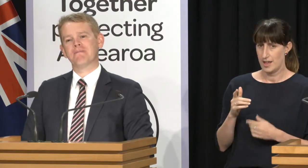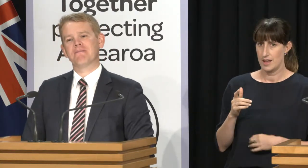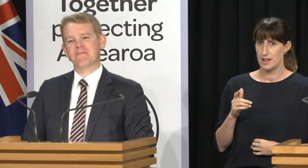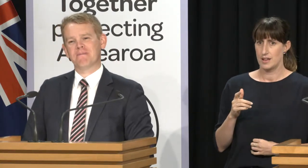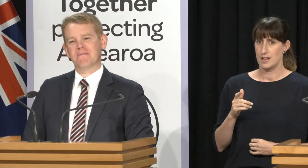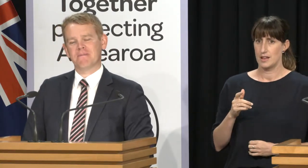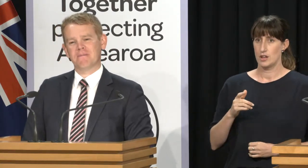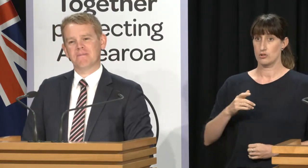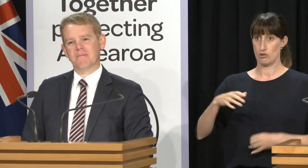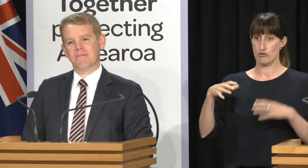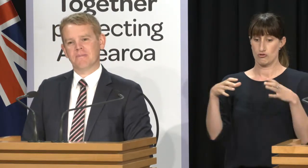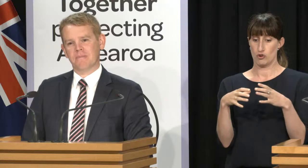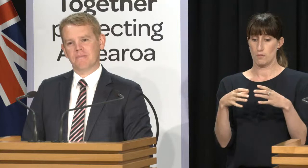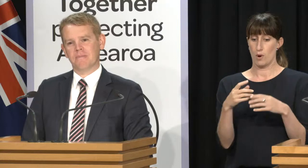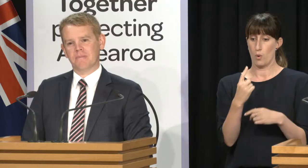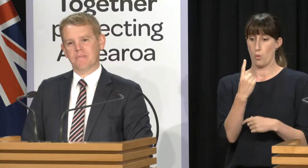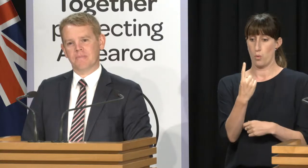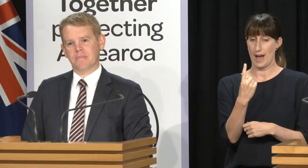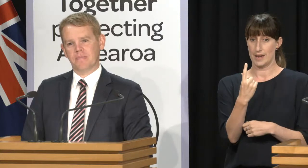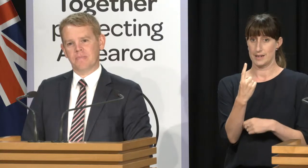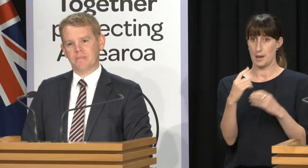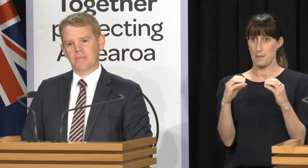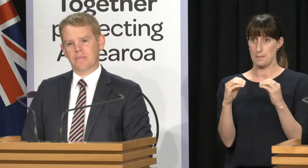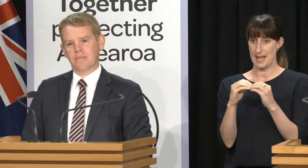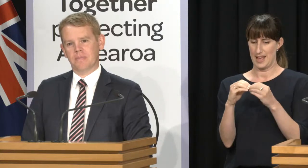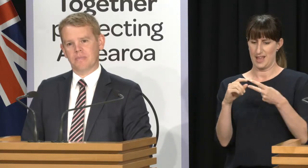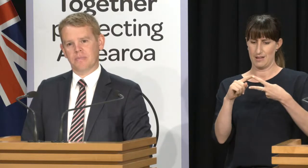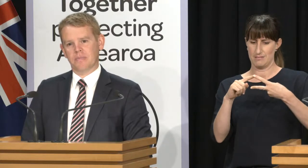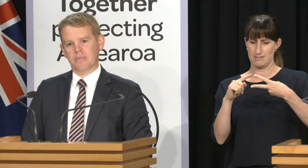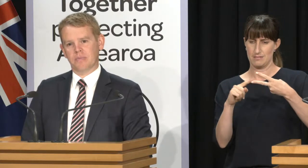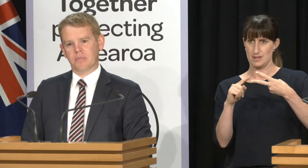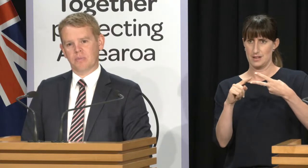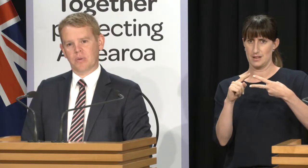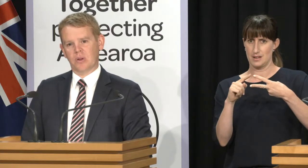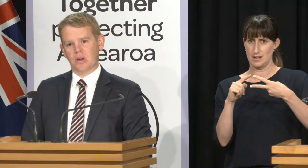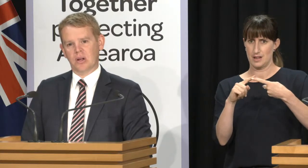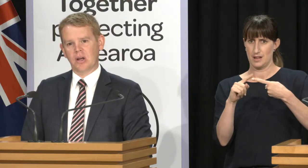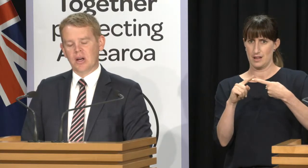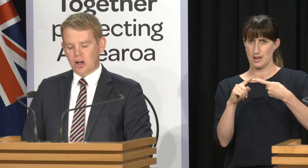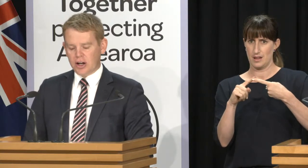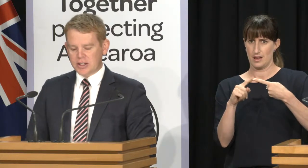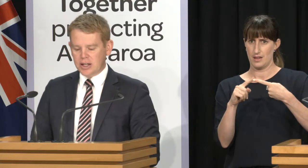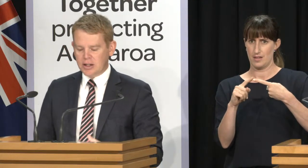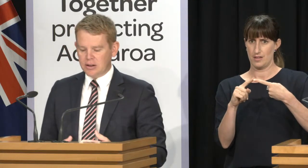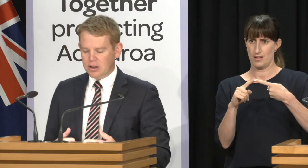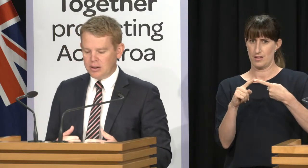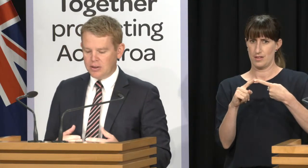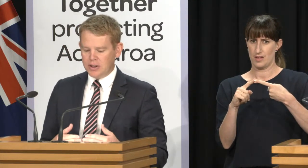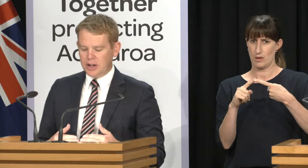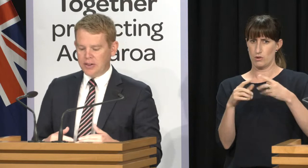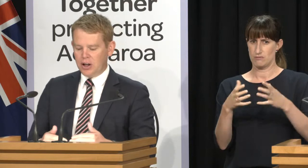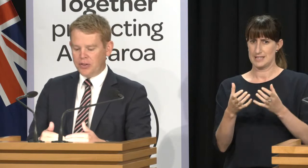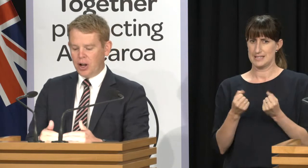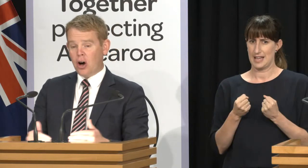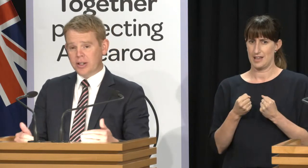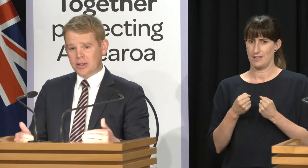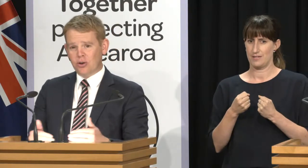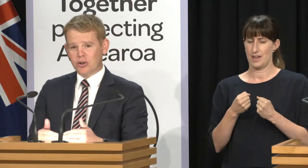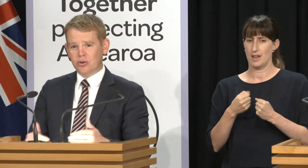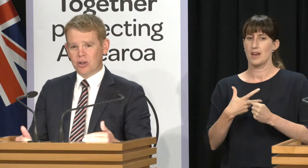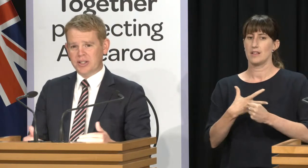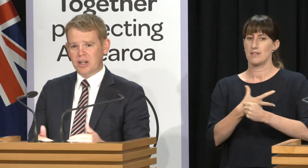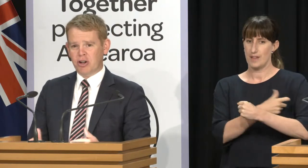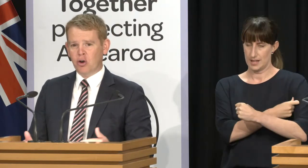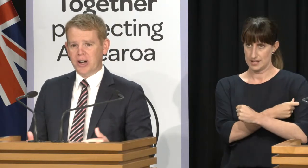in group 1B will get 2 doses before you move on to 2A. Like I said, the lines,